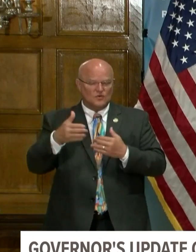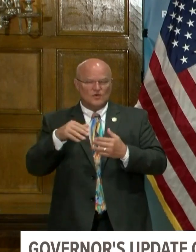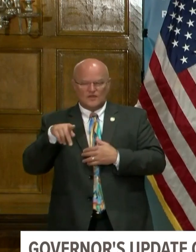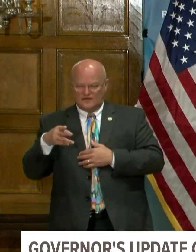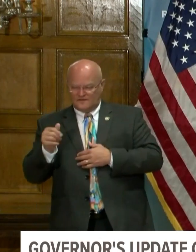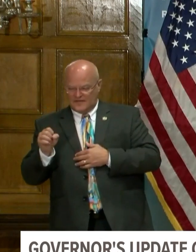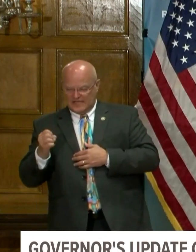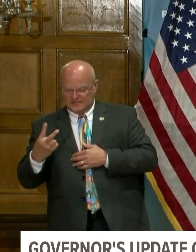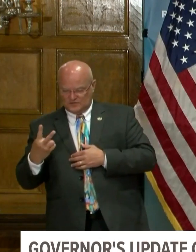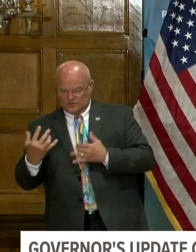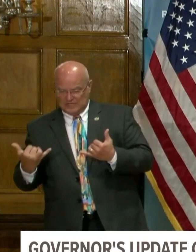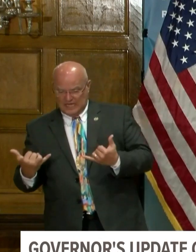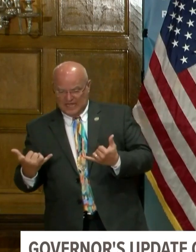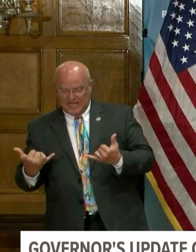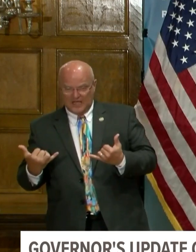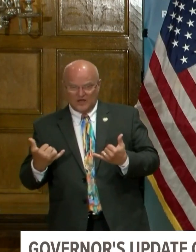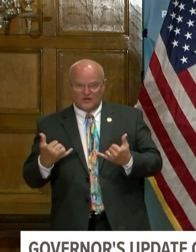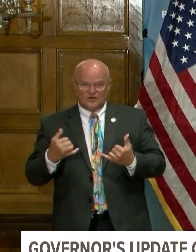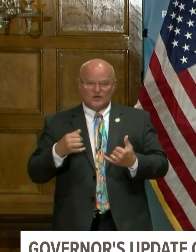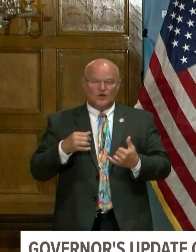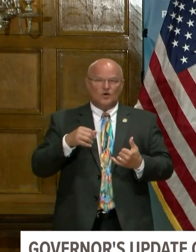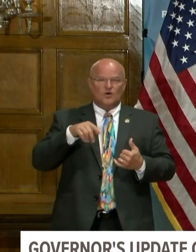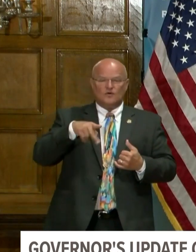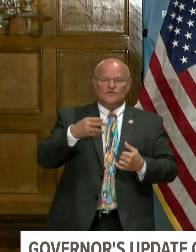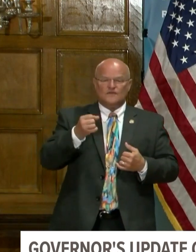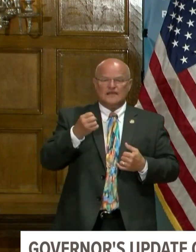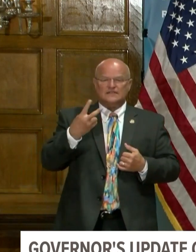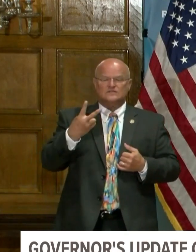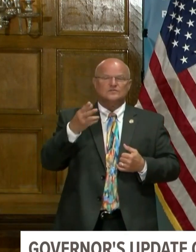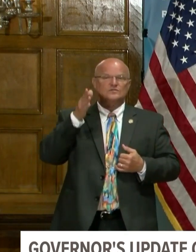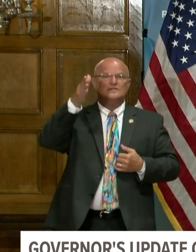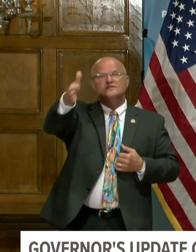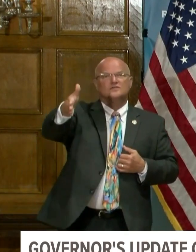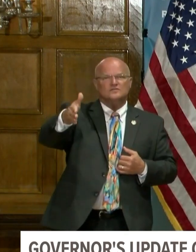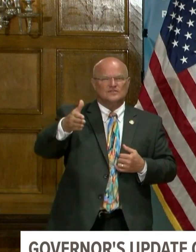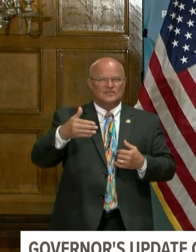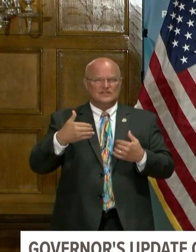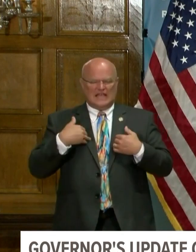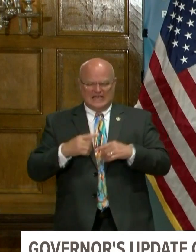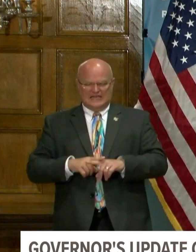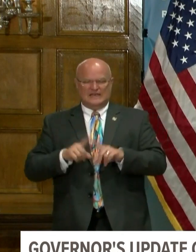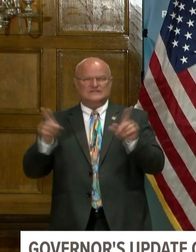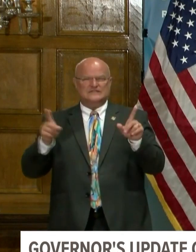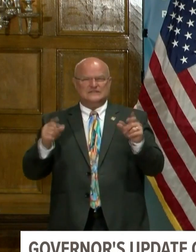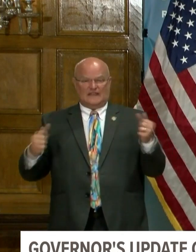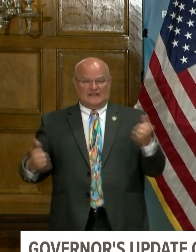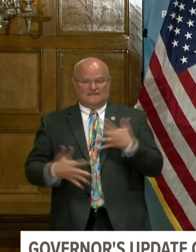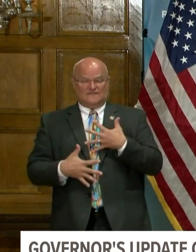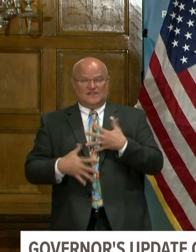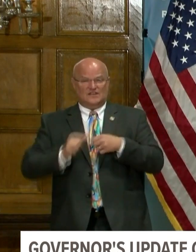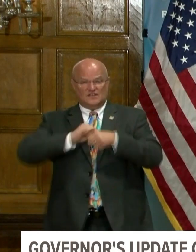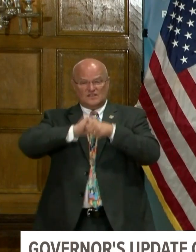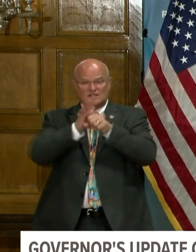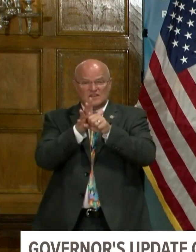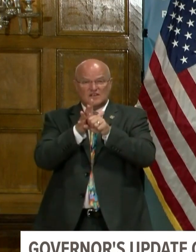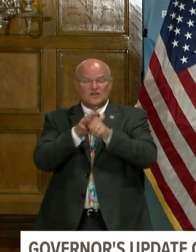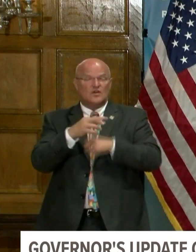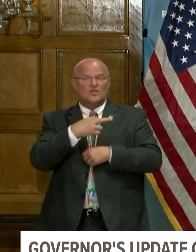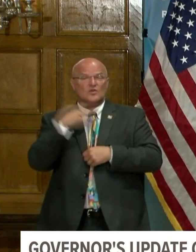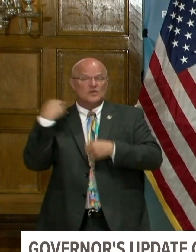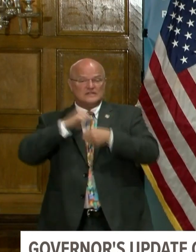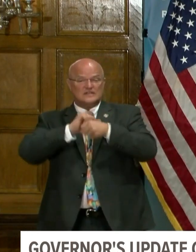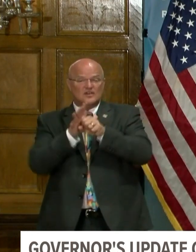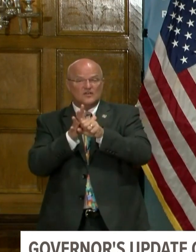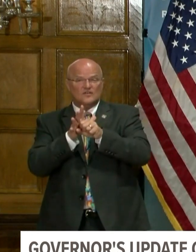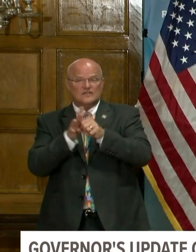go to phase 2 a month from now, you're still going to have different, the fear of the virus or the risk of the virus